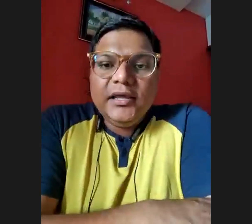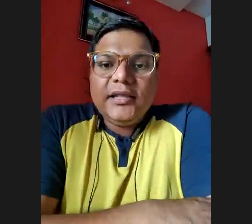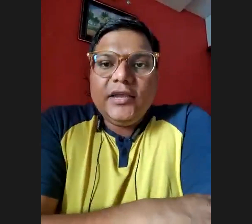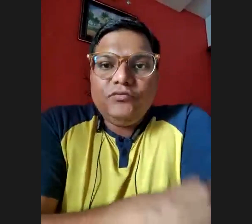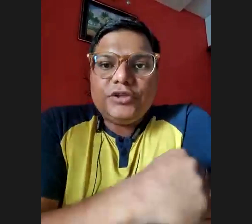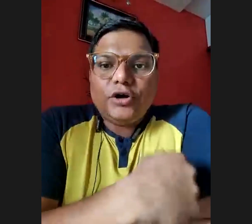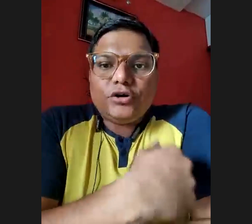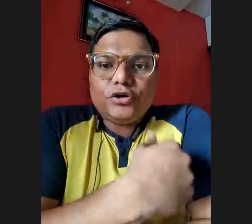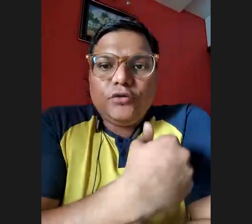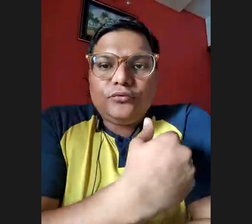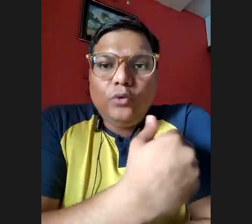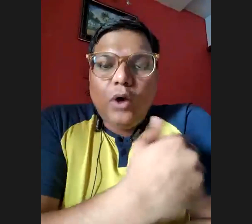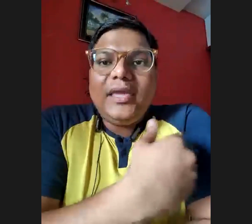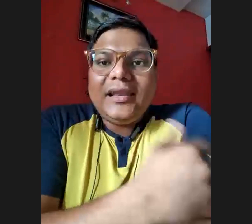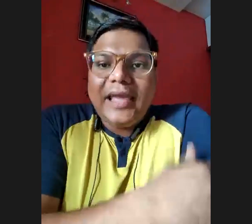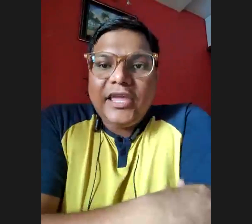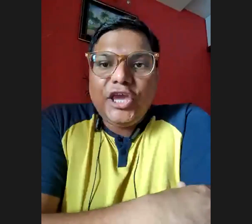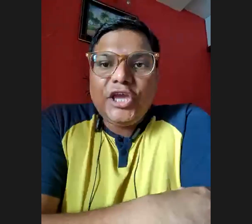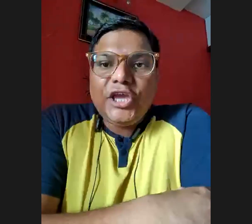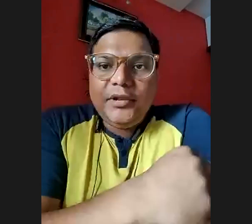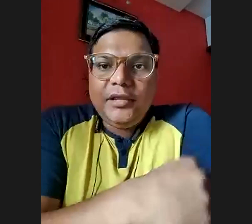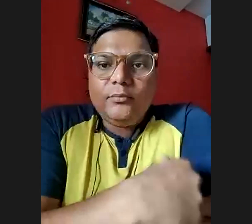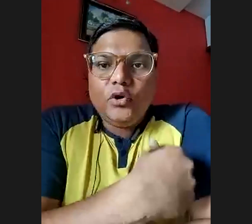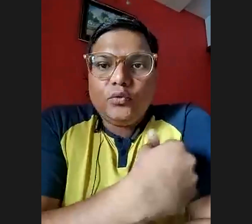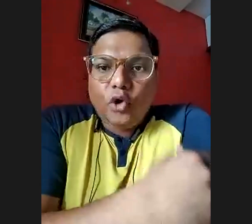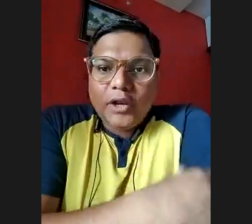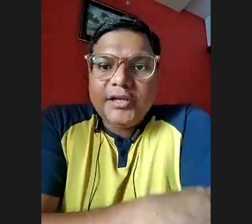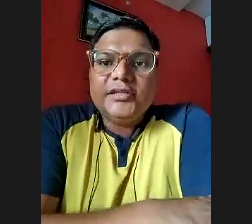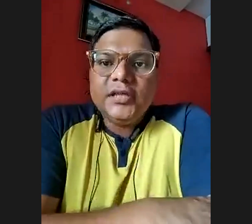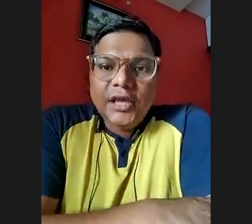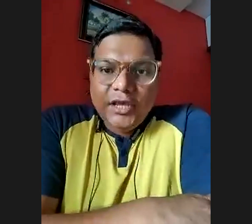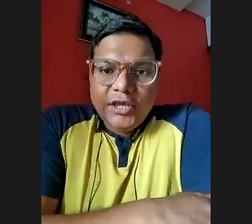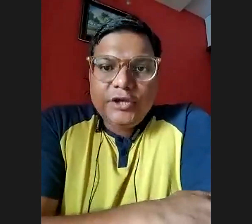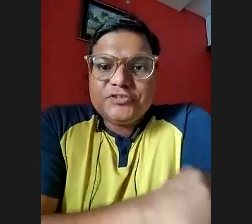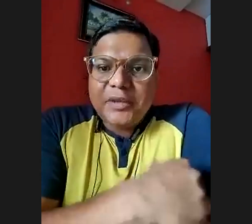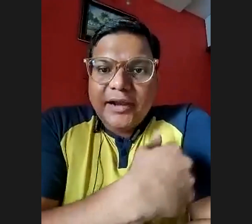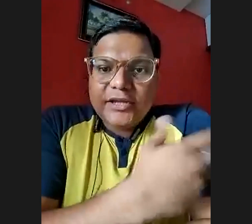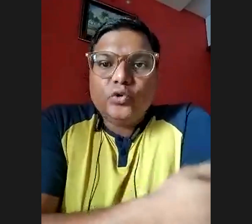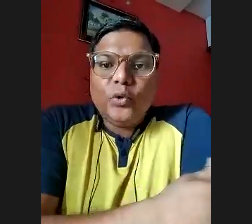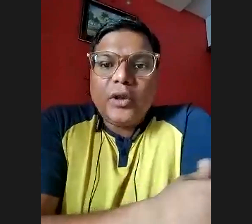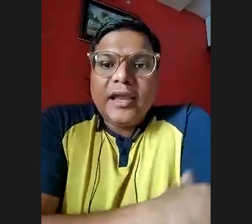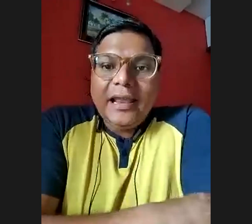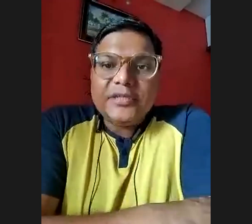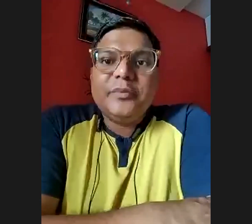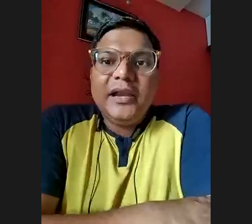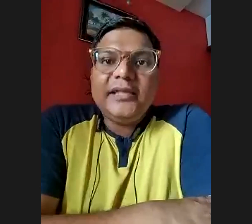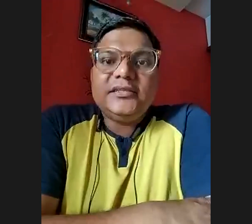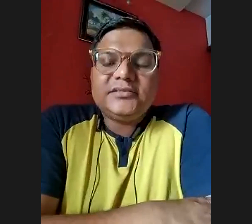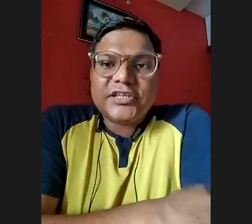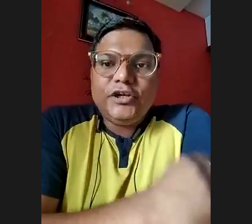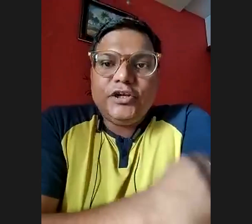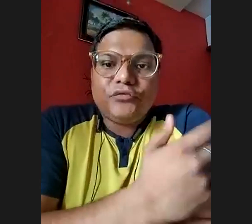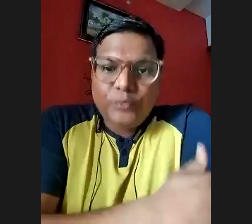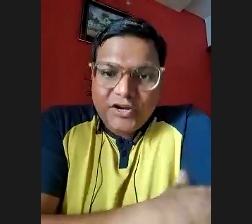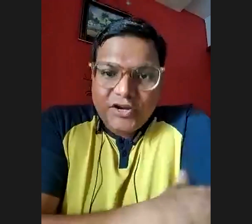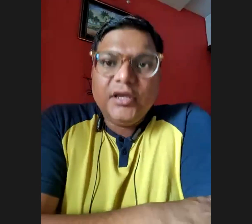building. Then we thought of how we can engage and bring more volunteers into this practice who can help us building